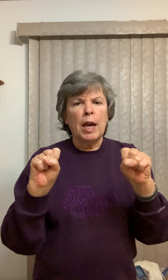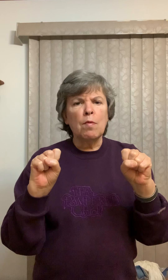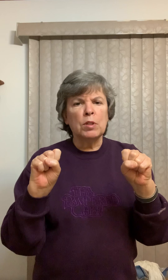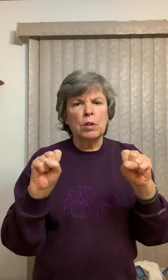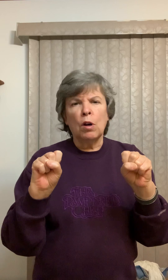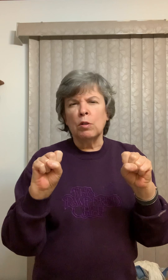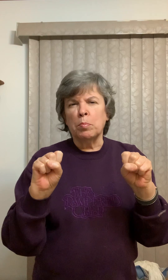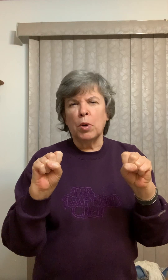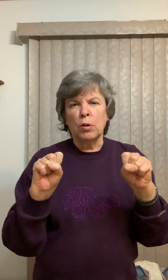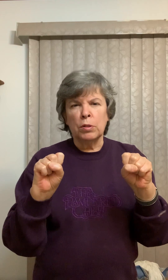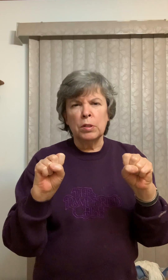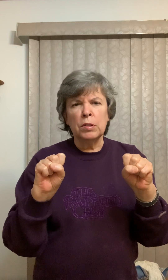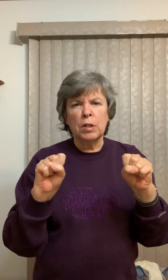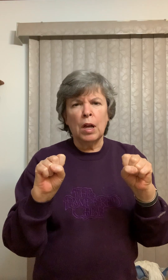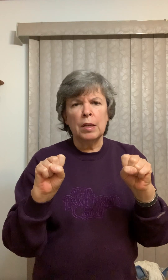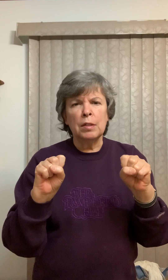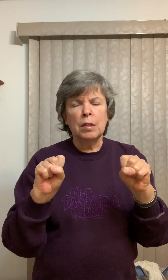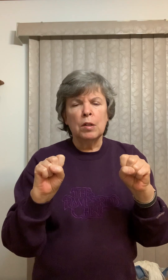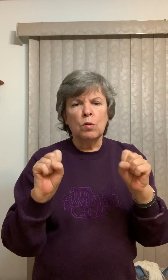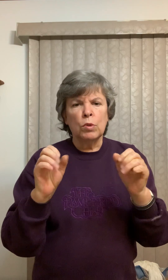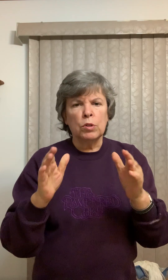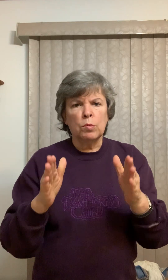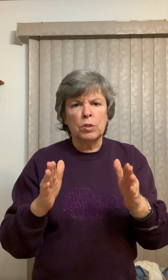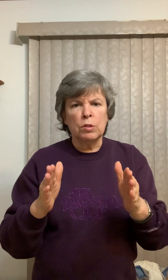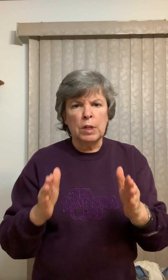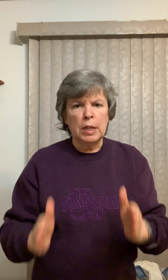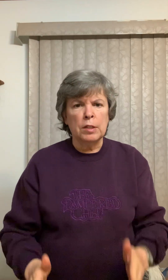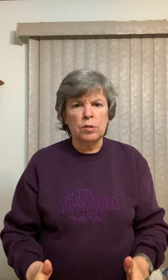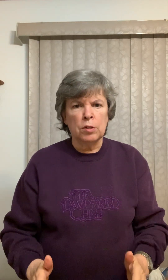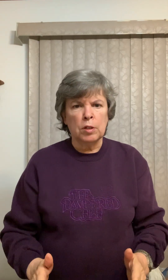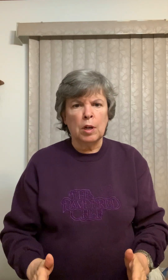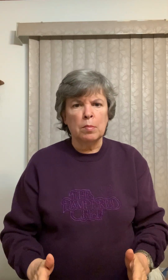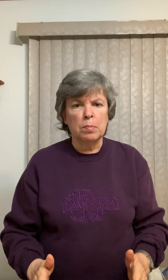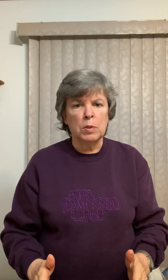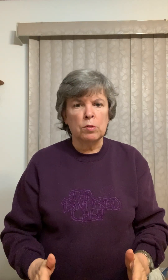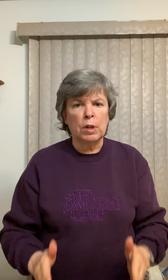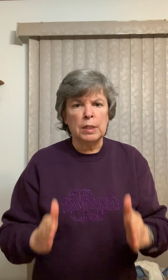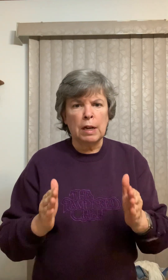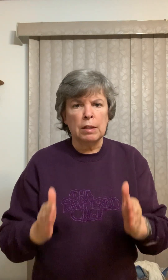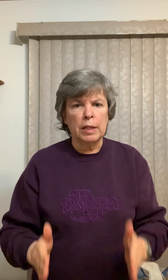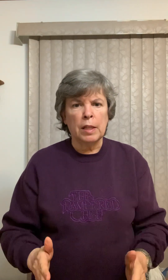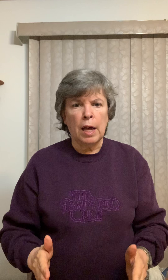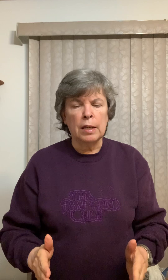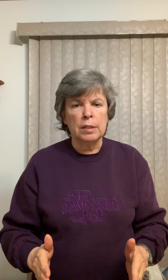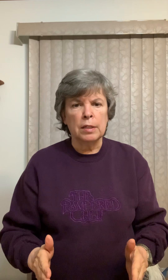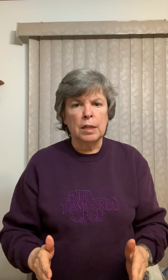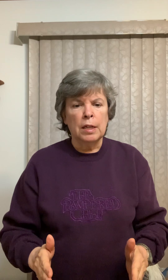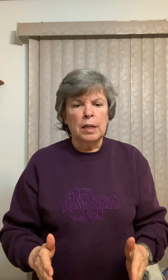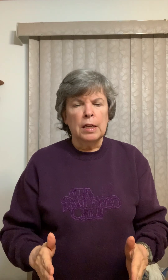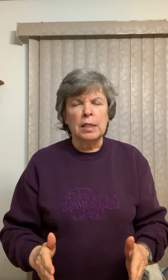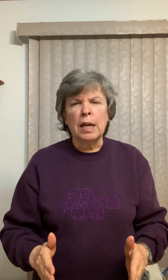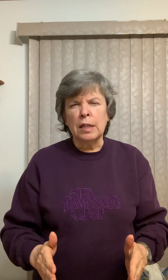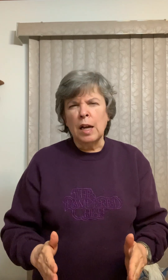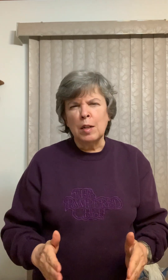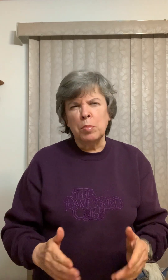what's called a person sign, which is when your hands just come straight down like that. And that kind of